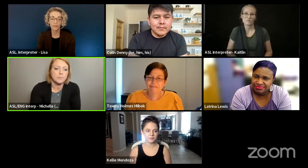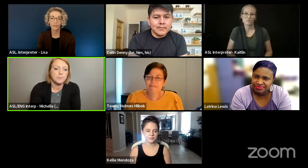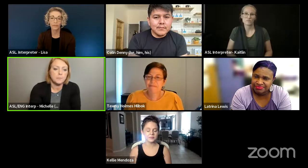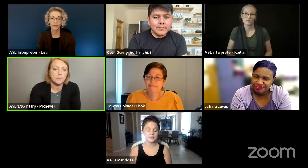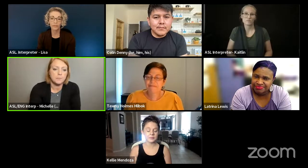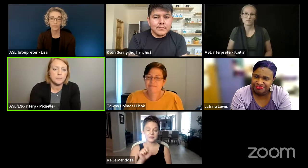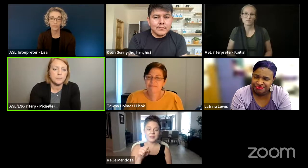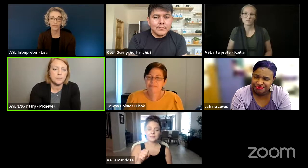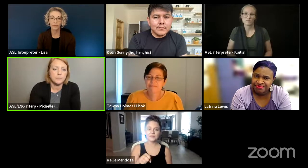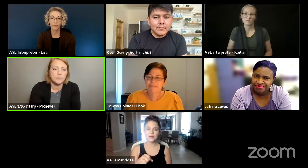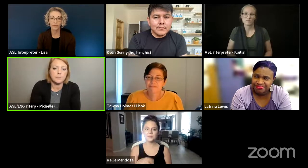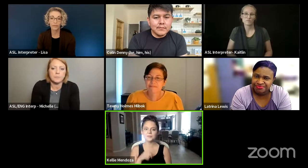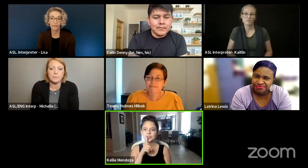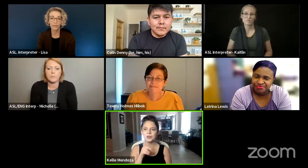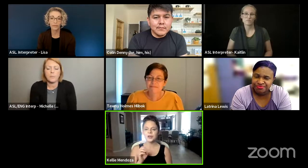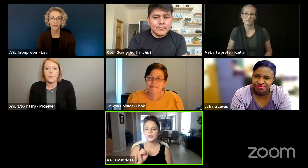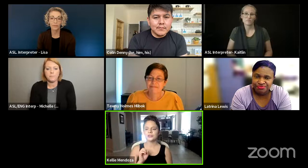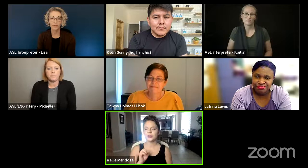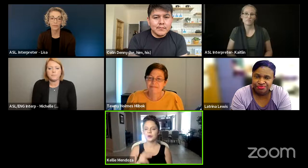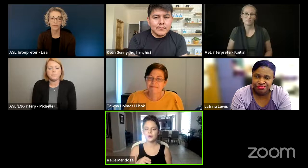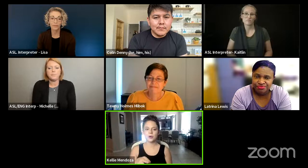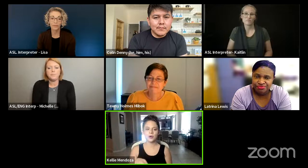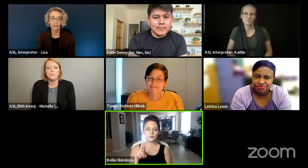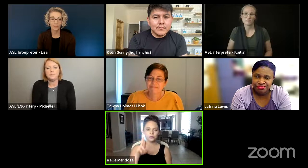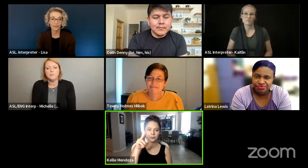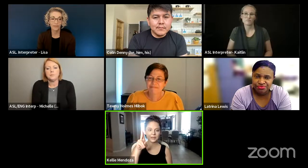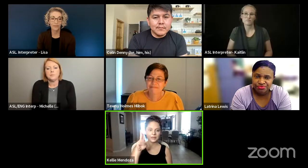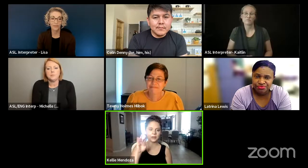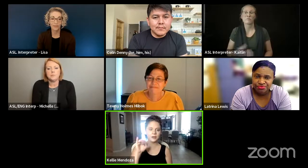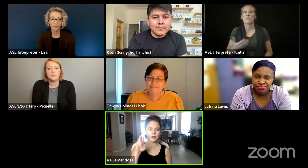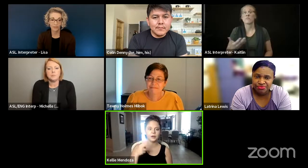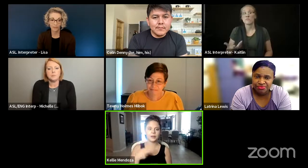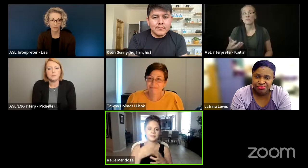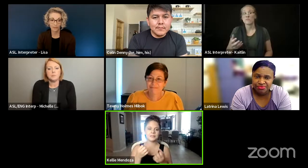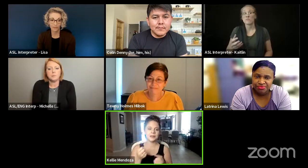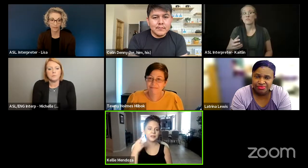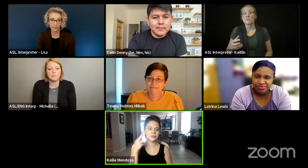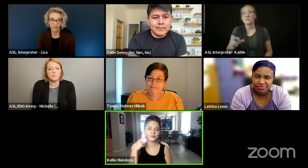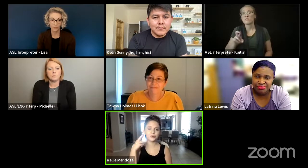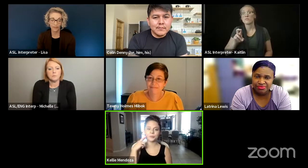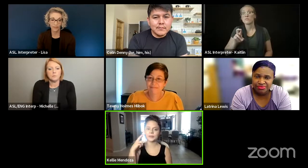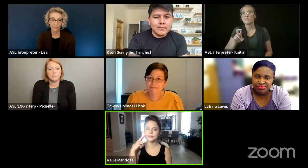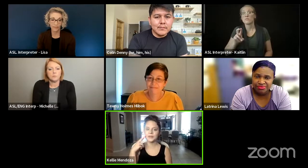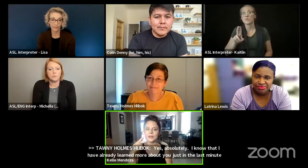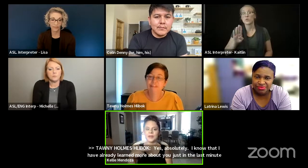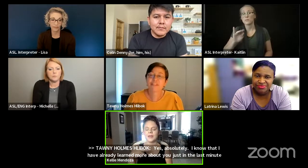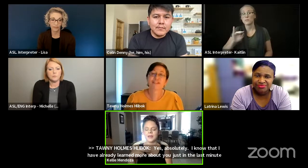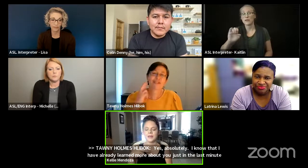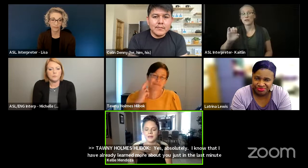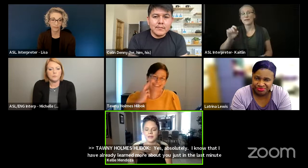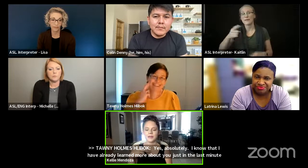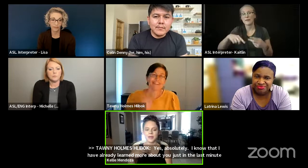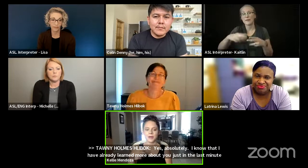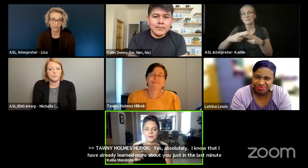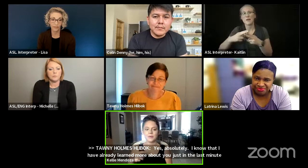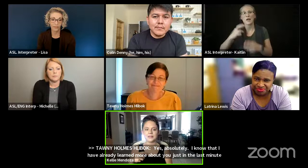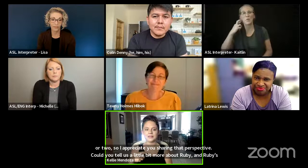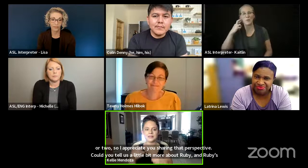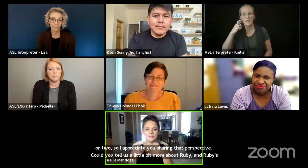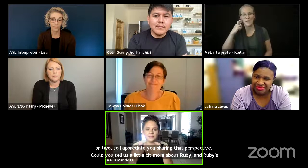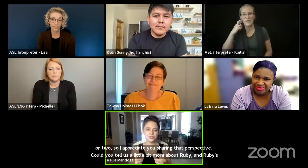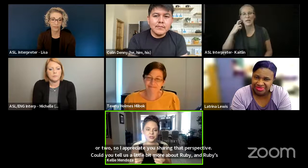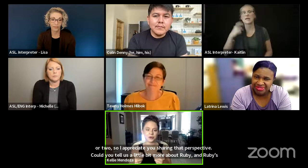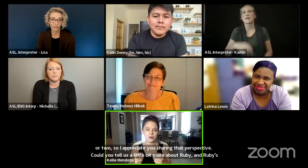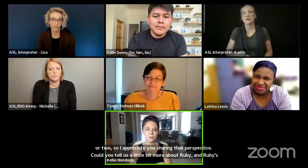parent? Sure. So Ruby, her name sign is Ruby, and that